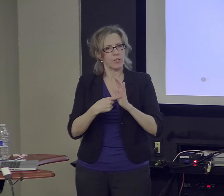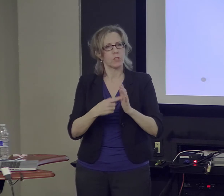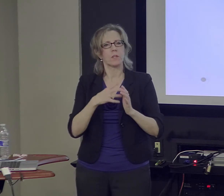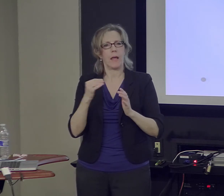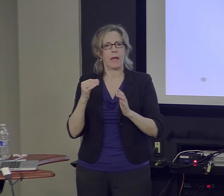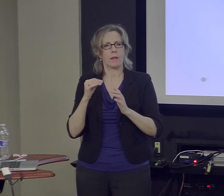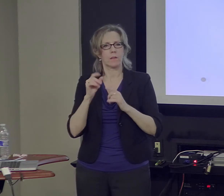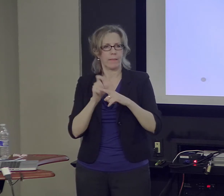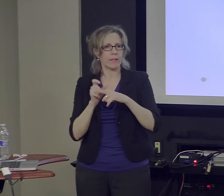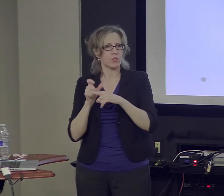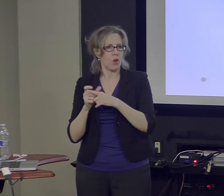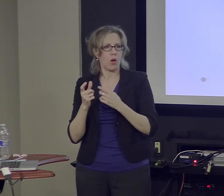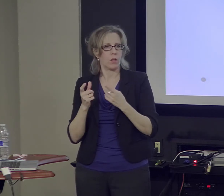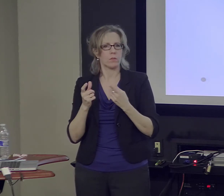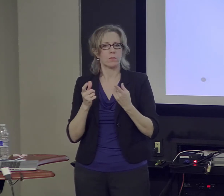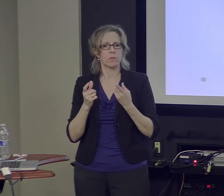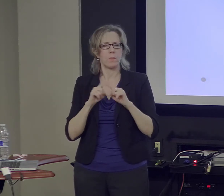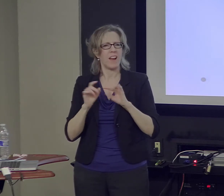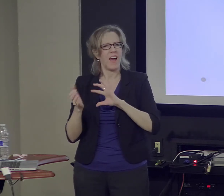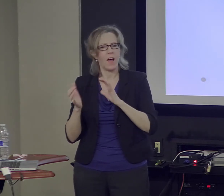And in signed languages,